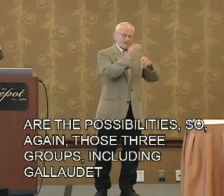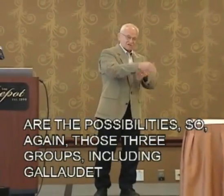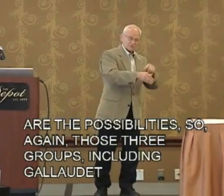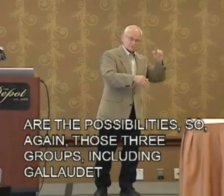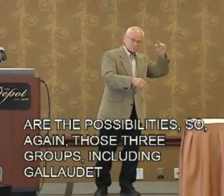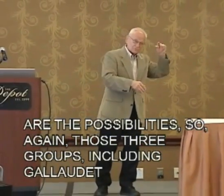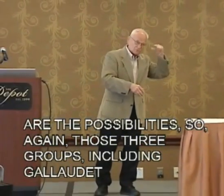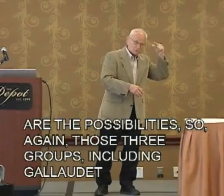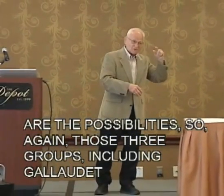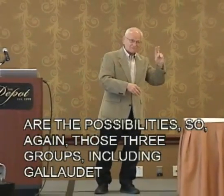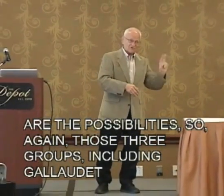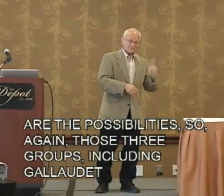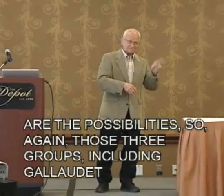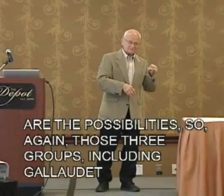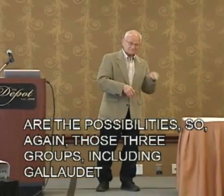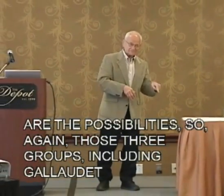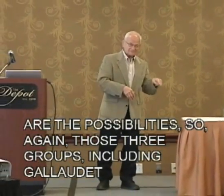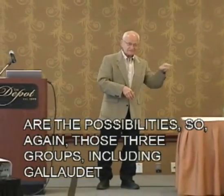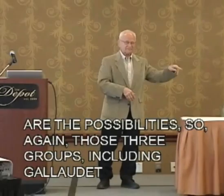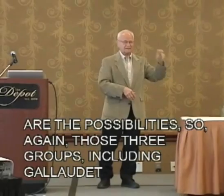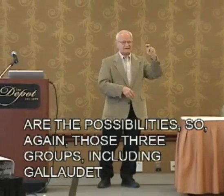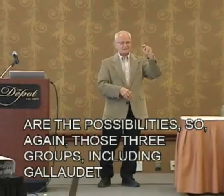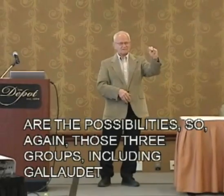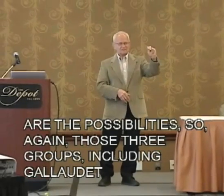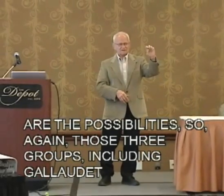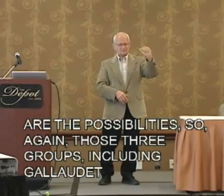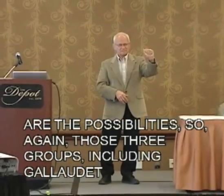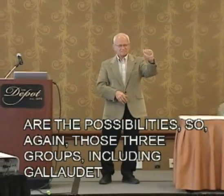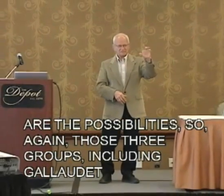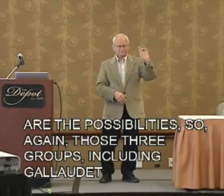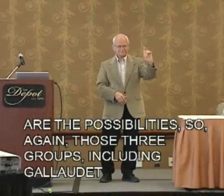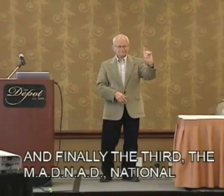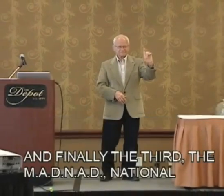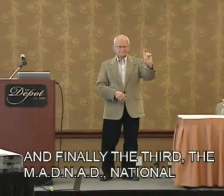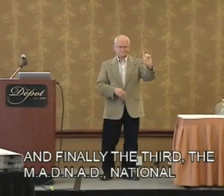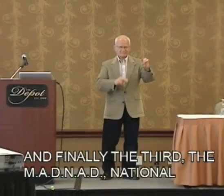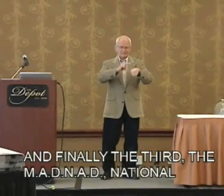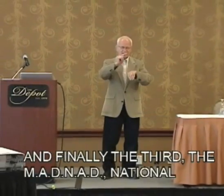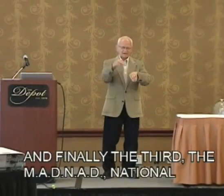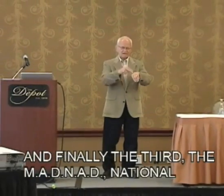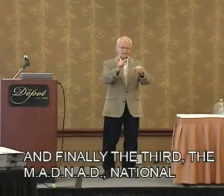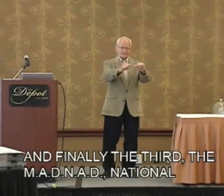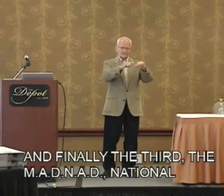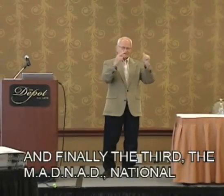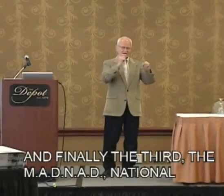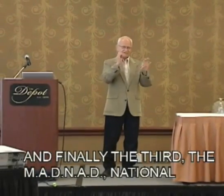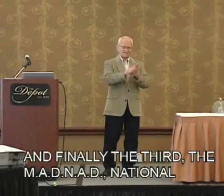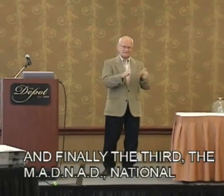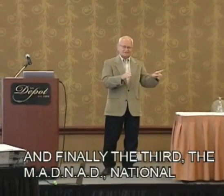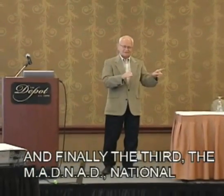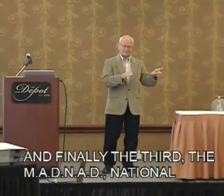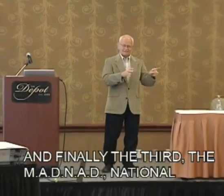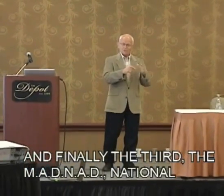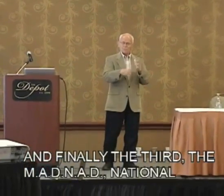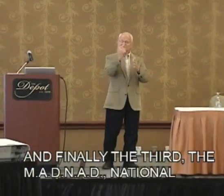including Gallaudet. And finally, the third, the NAD, National Association of the Deaf.